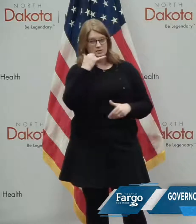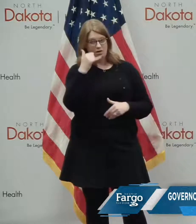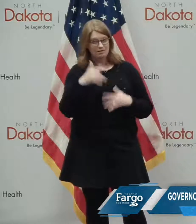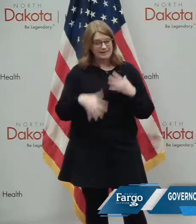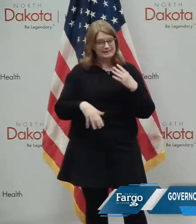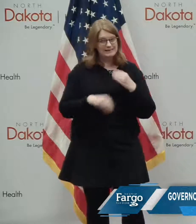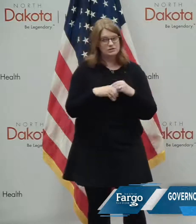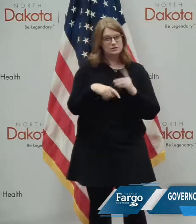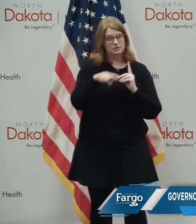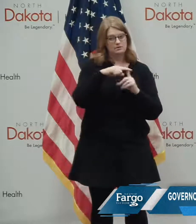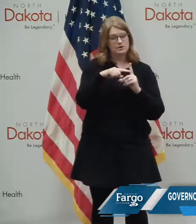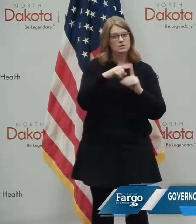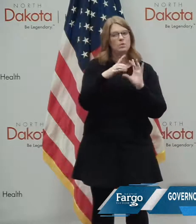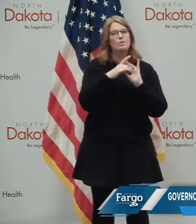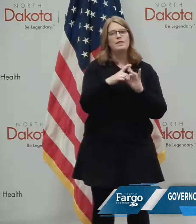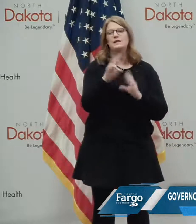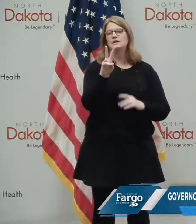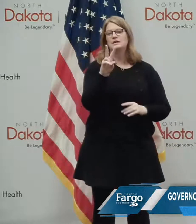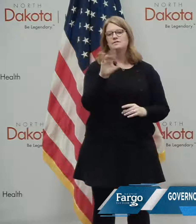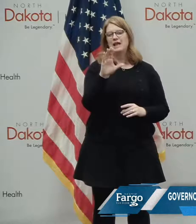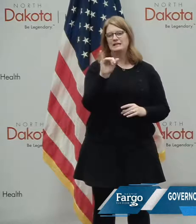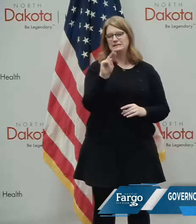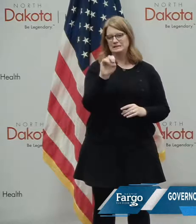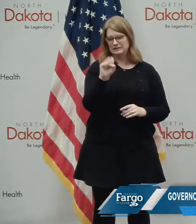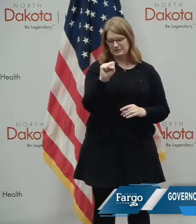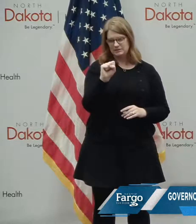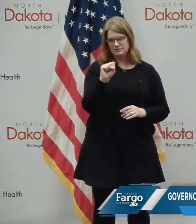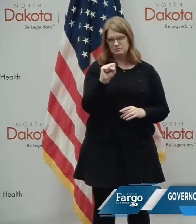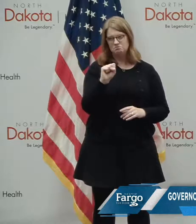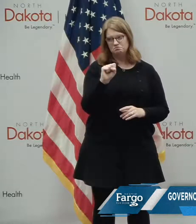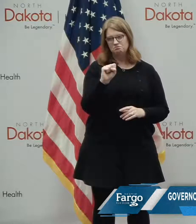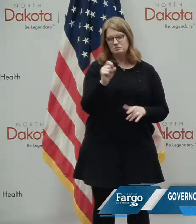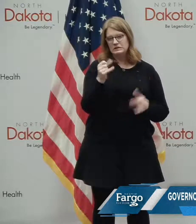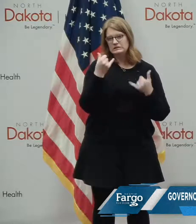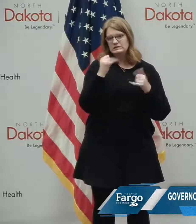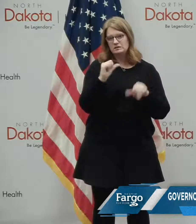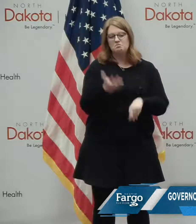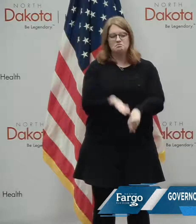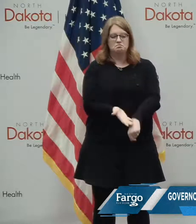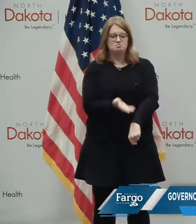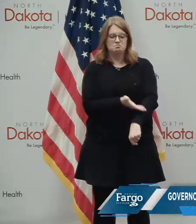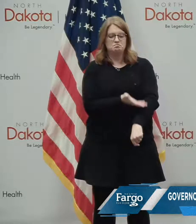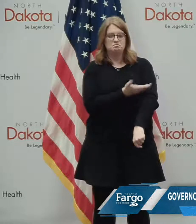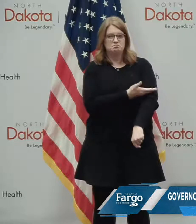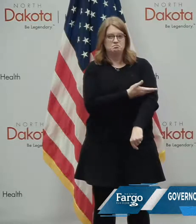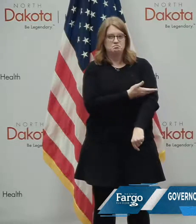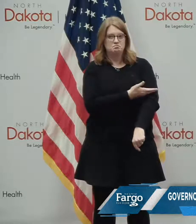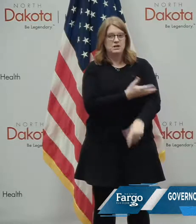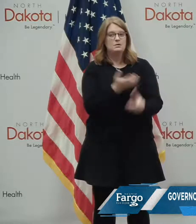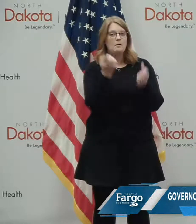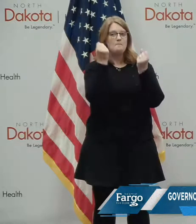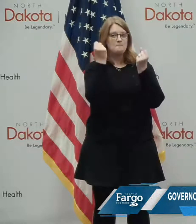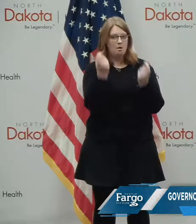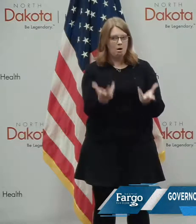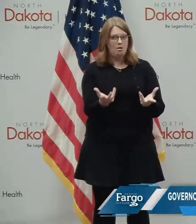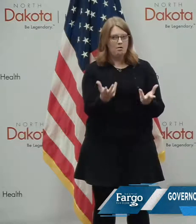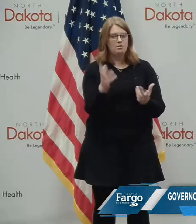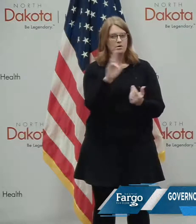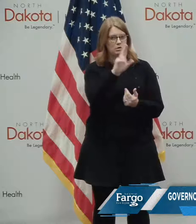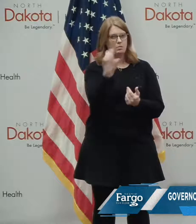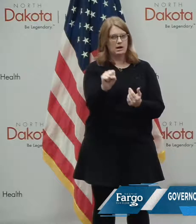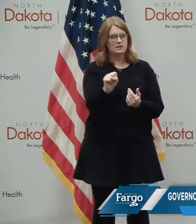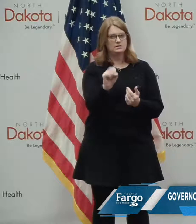Monday related to vaccines, and there continues to be strong progress among multiple U.S.